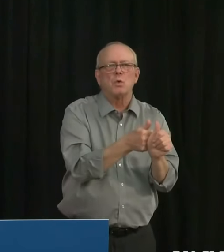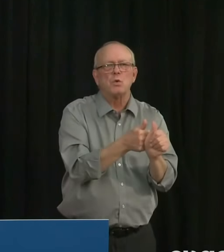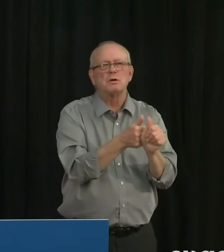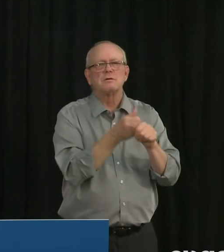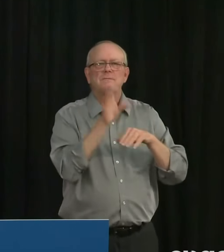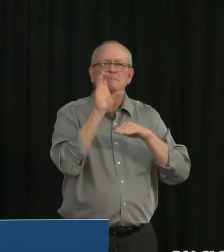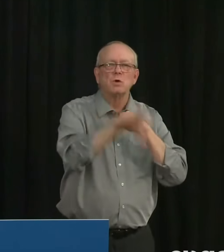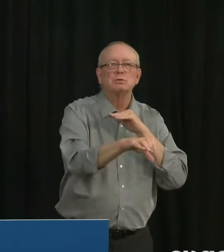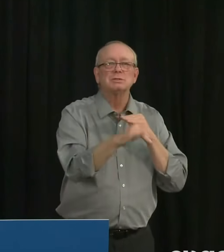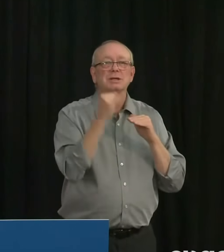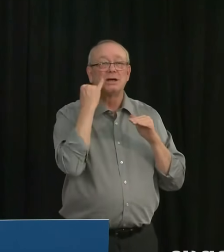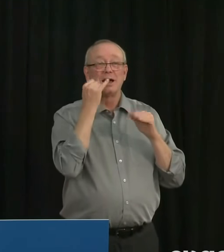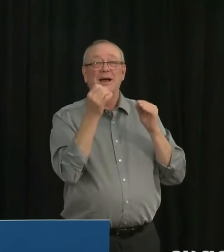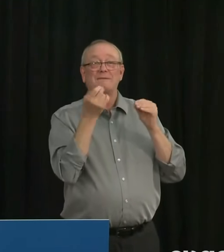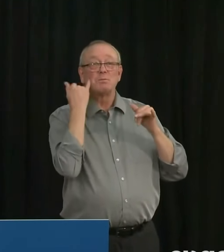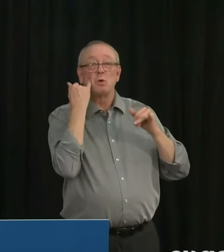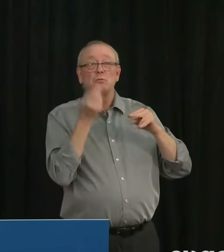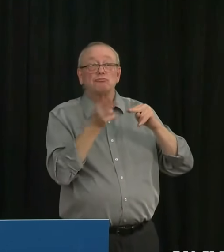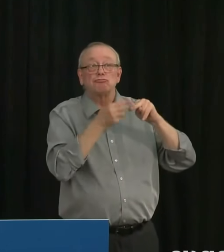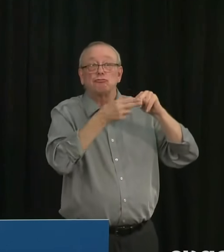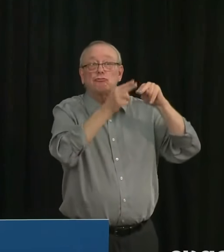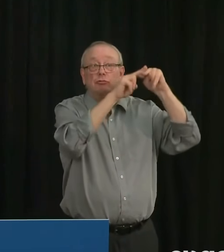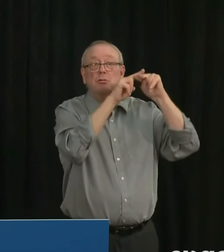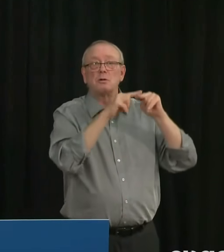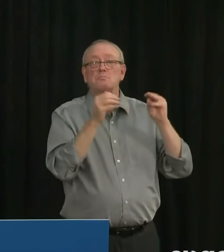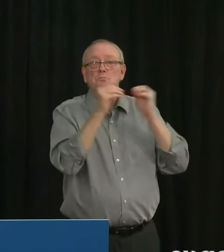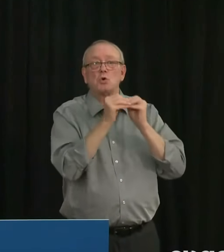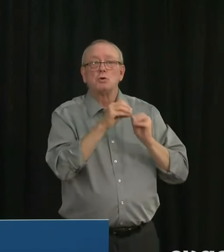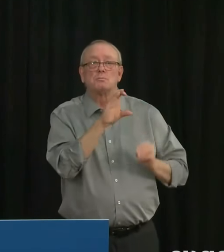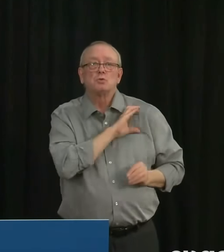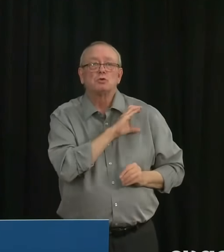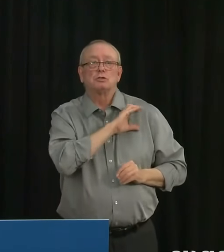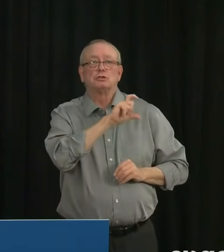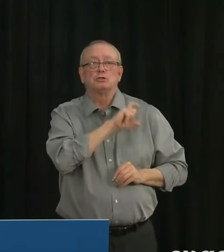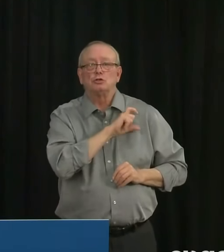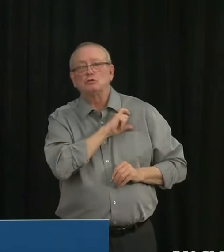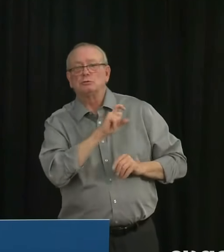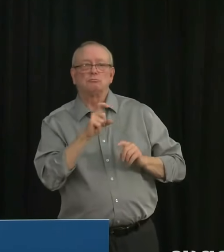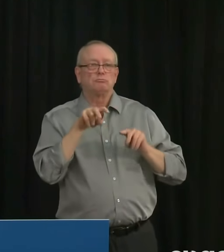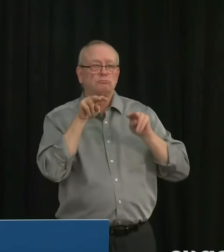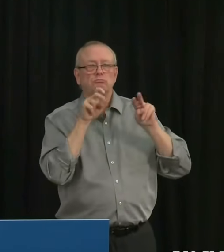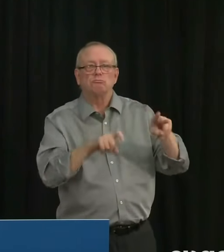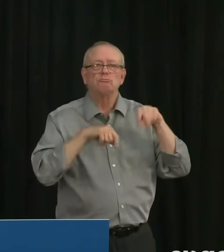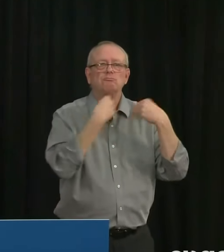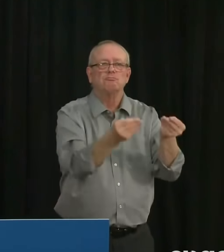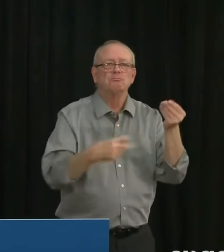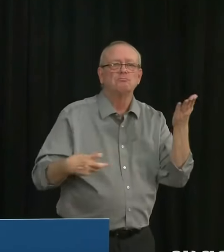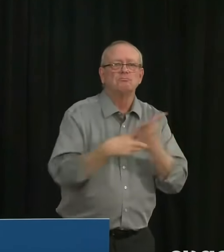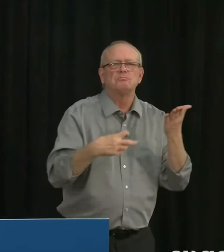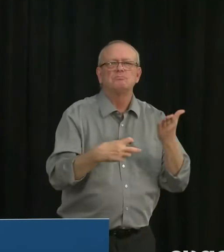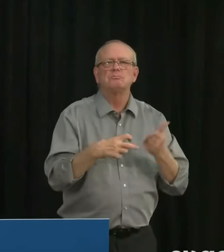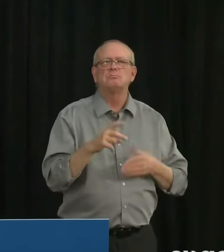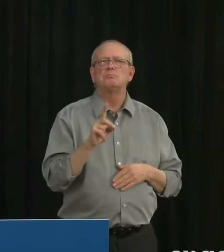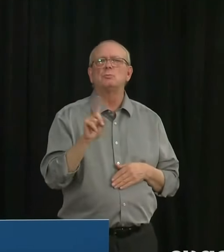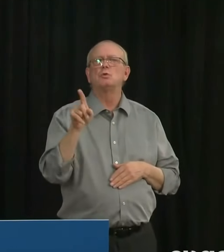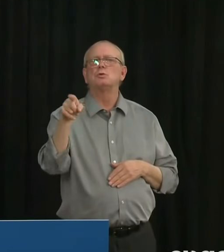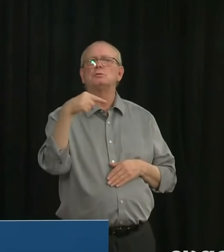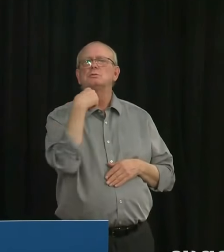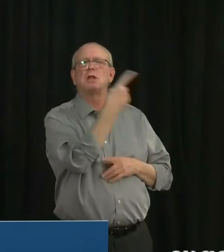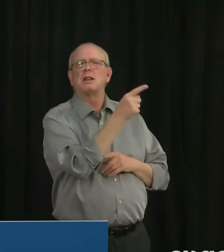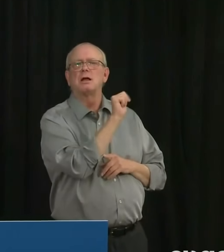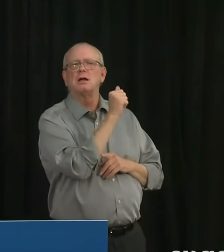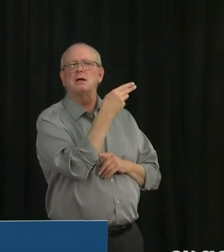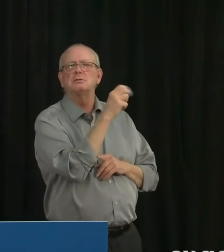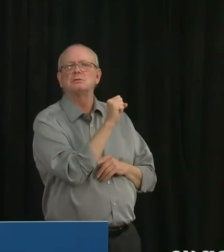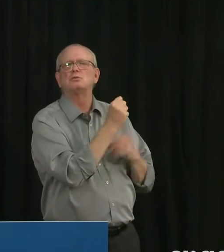be seeing more enforcement? And what directives are you giving to AHS around enforcement and needing to